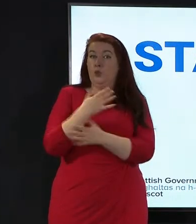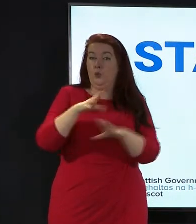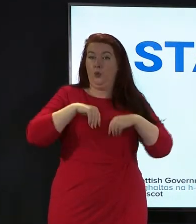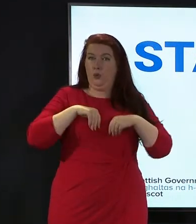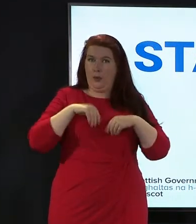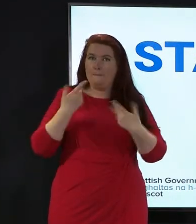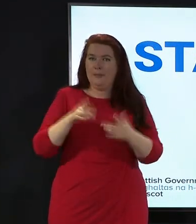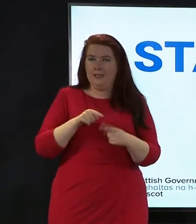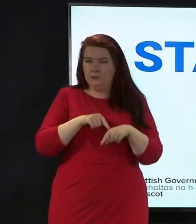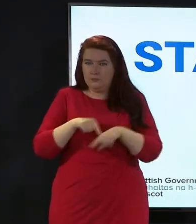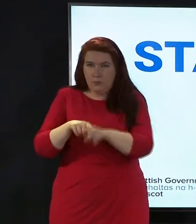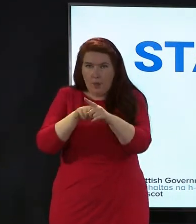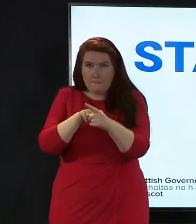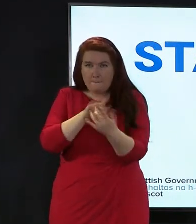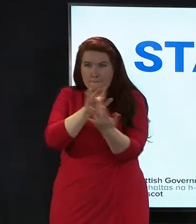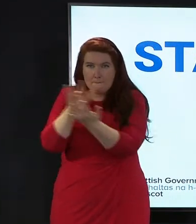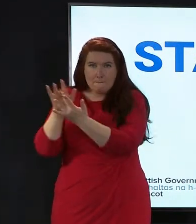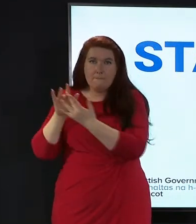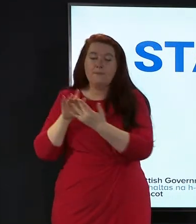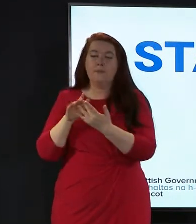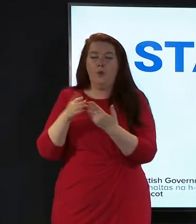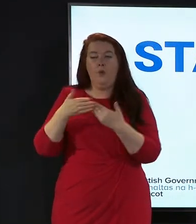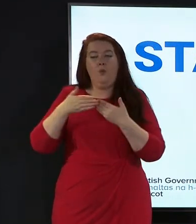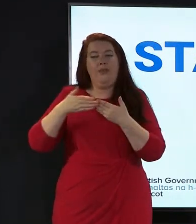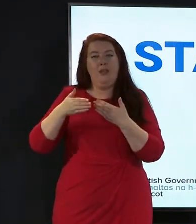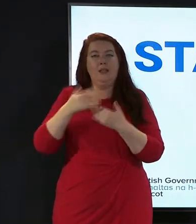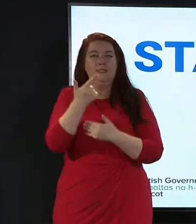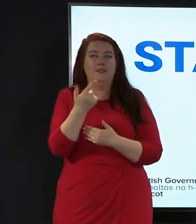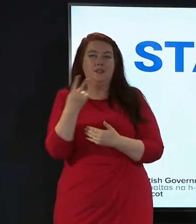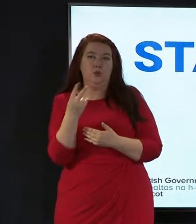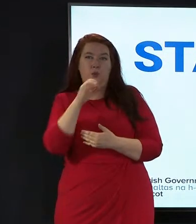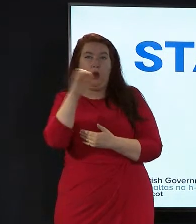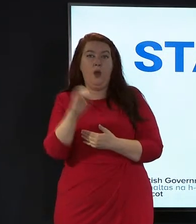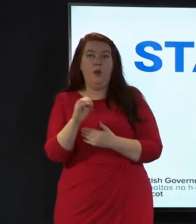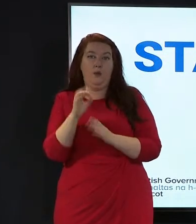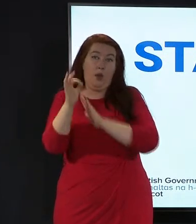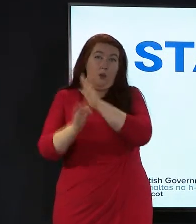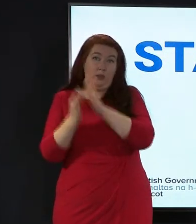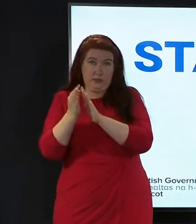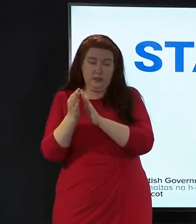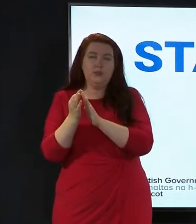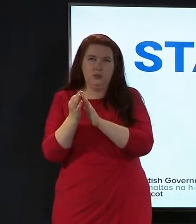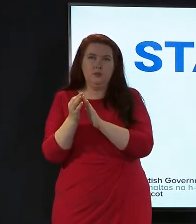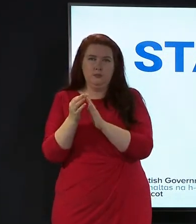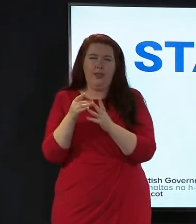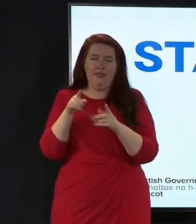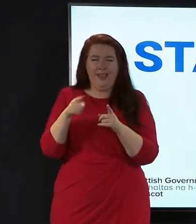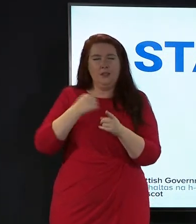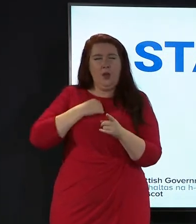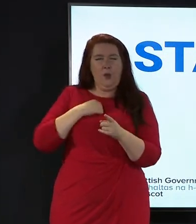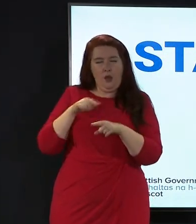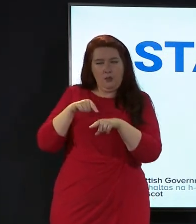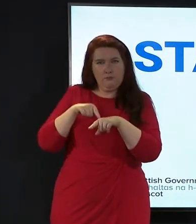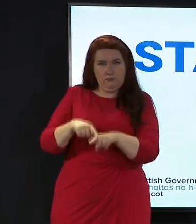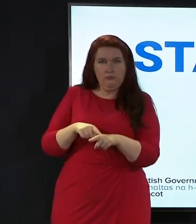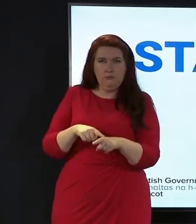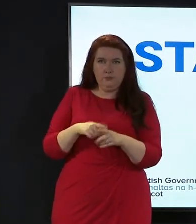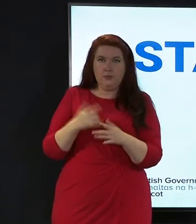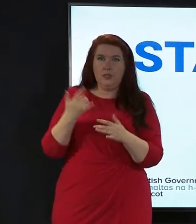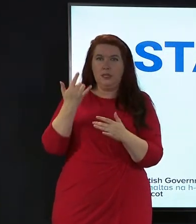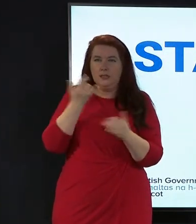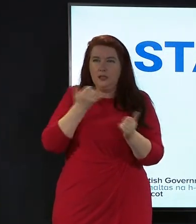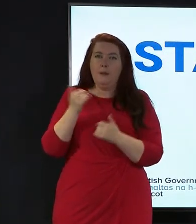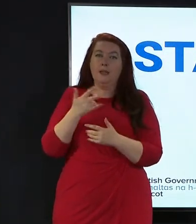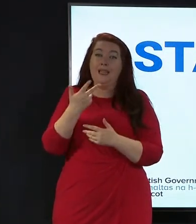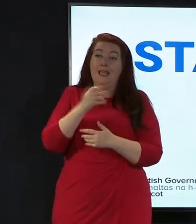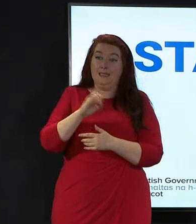and in quarantine within 72 hours of case confirmation, the kind of proxy we use for Test and Protect, the definitions are not